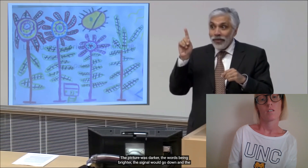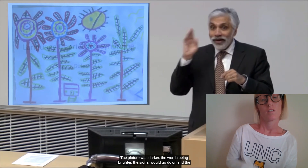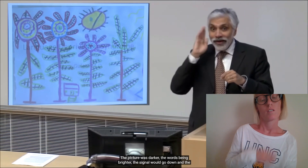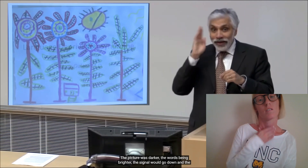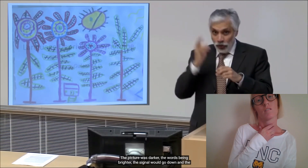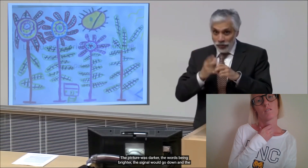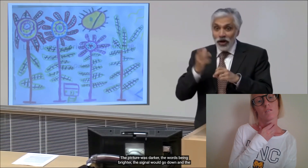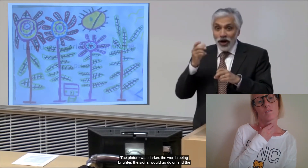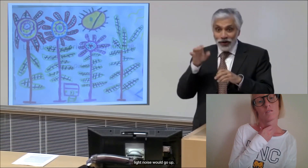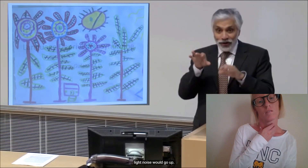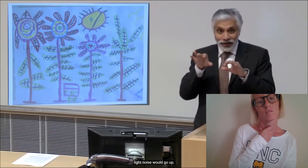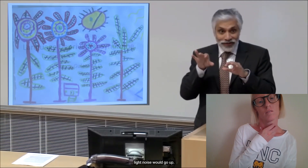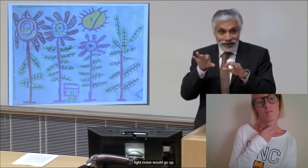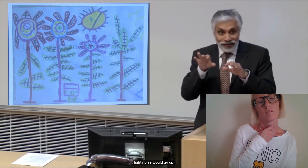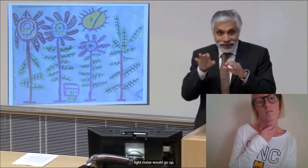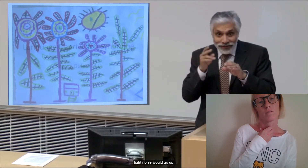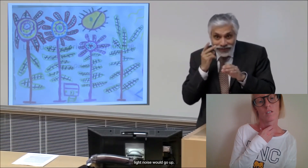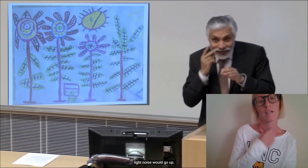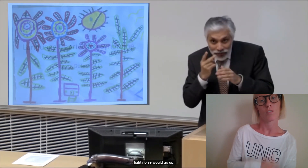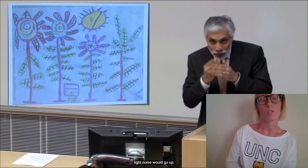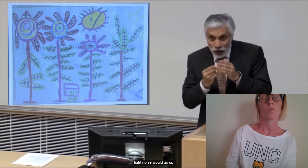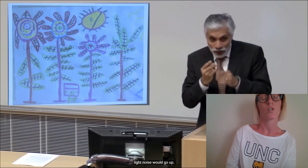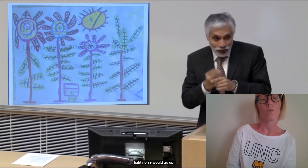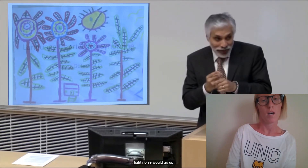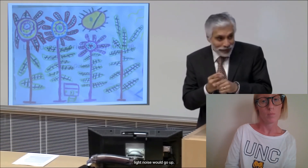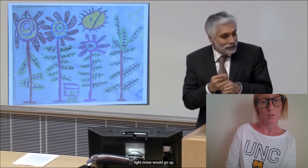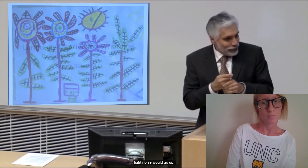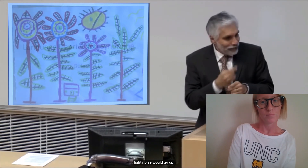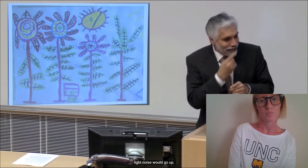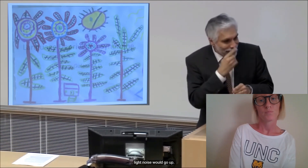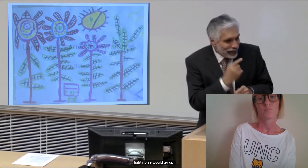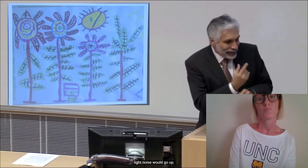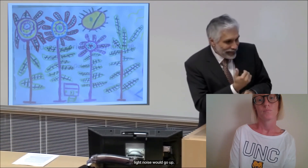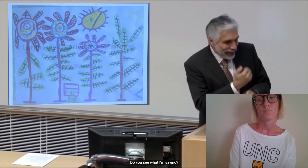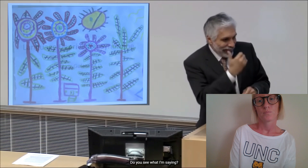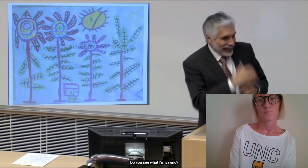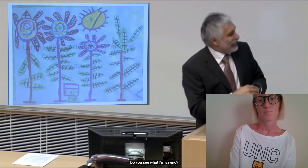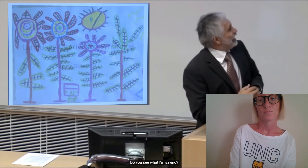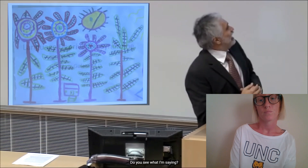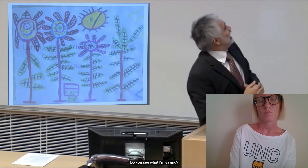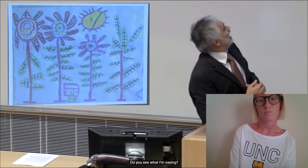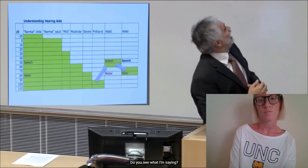signal would go down and the noise would go up. Noise would go up.